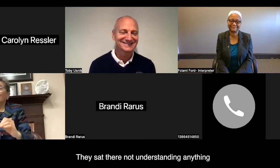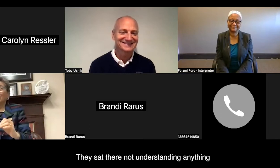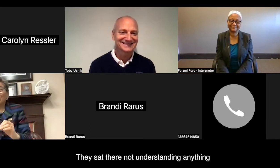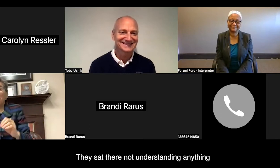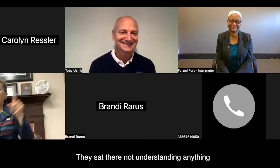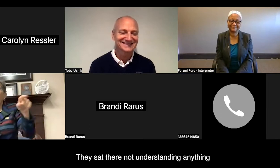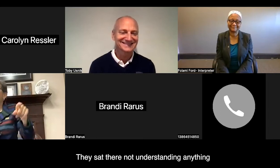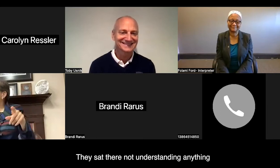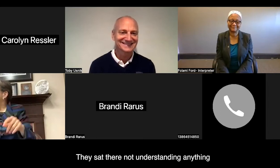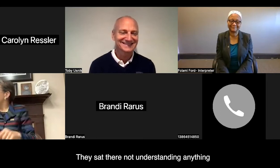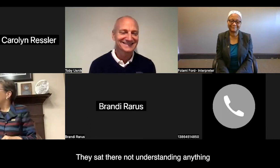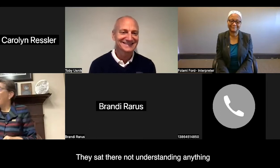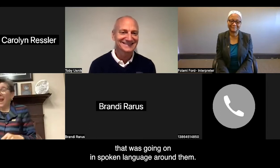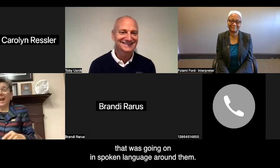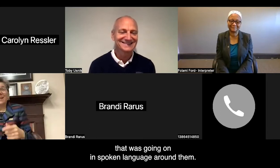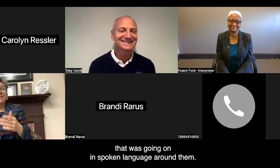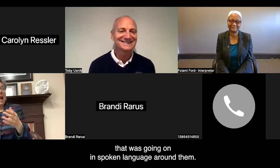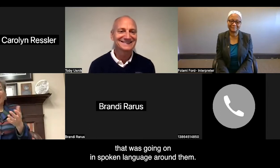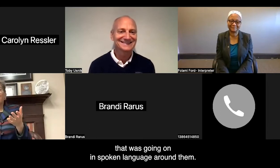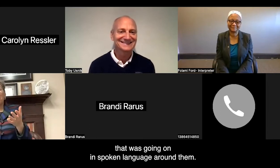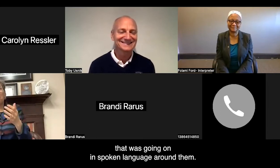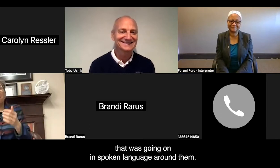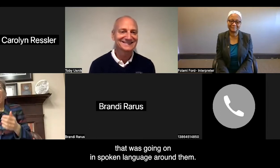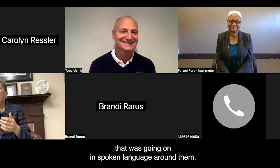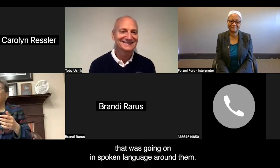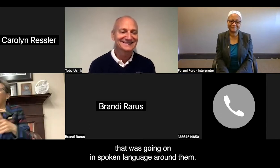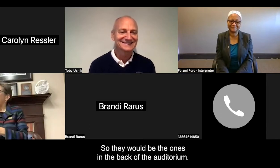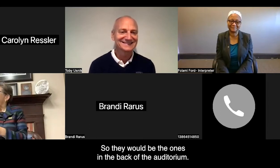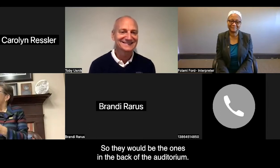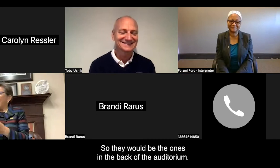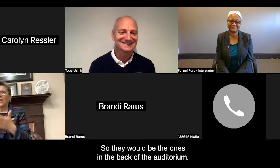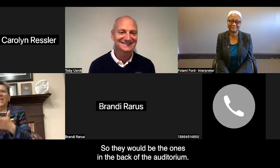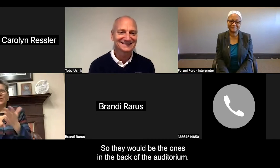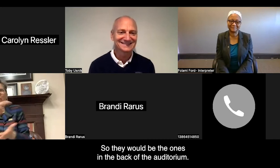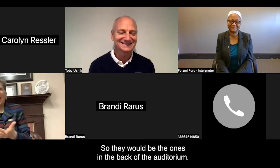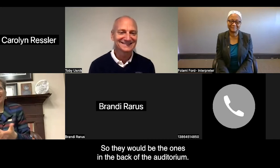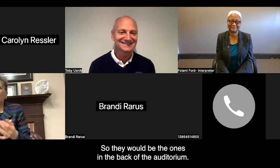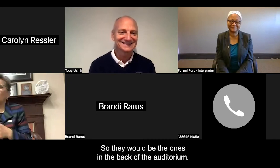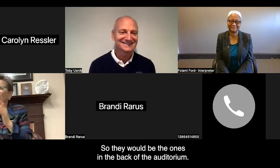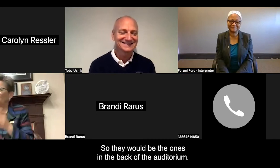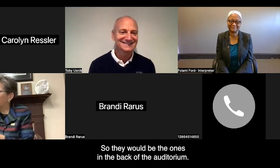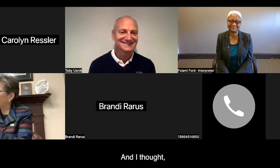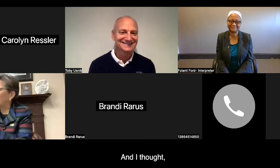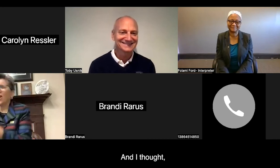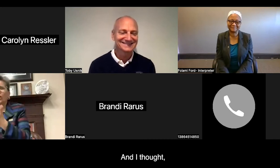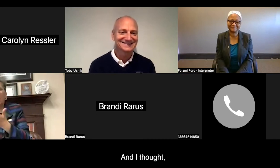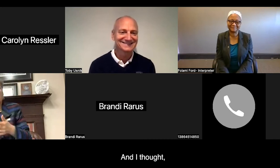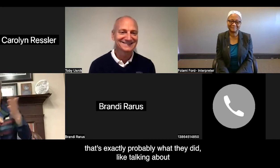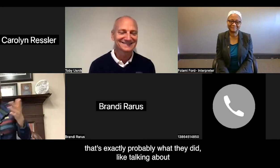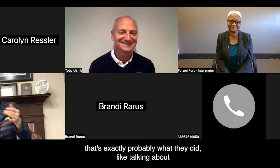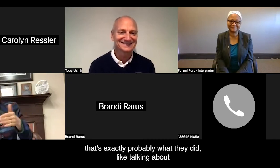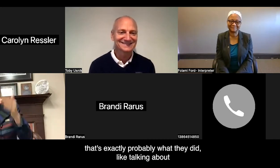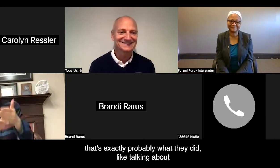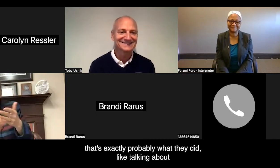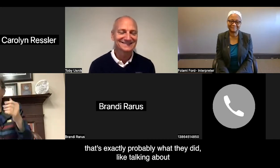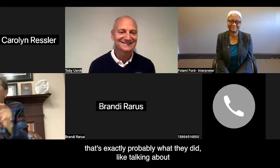anything that was going on and spoken language around them. So they would be the ones in the back of the auditorium. And I thought that's exactly probably what they did,